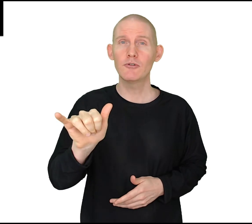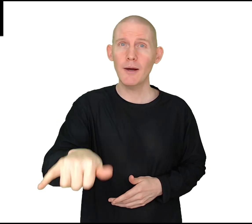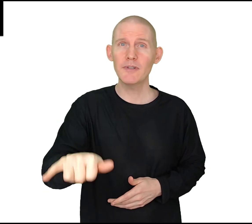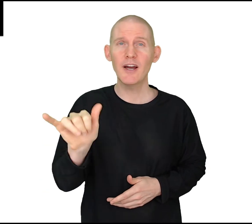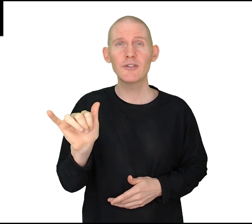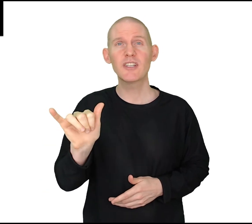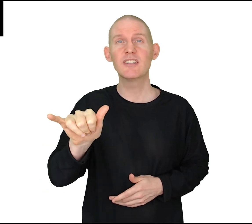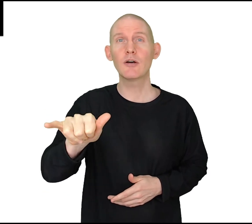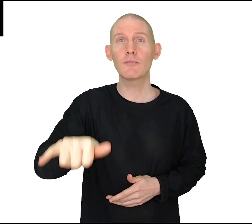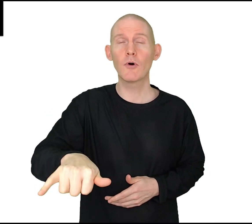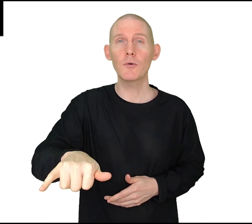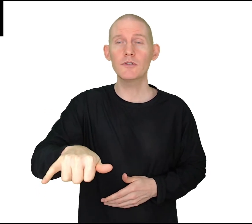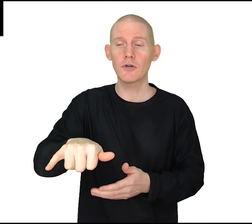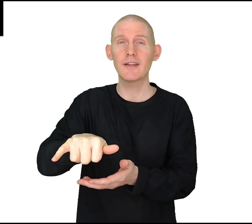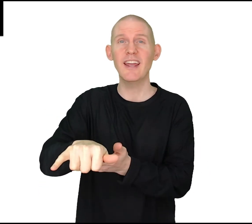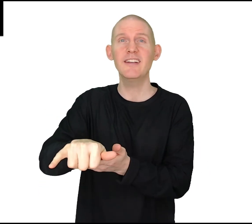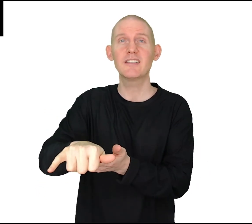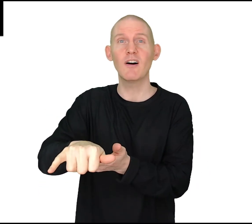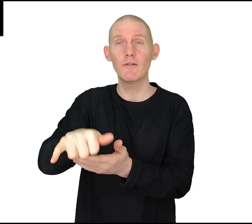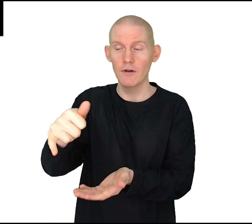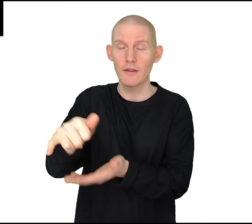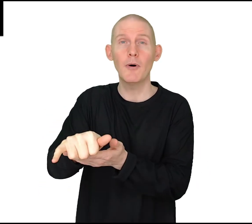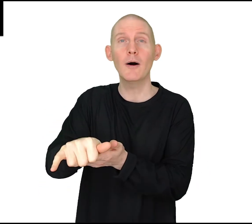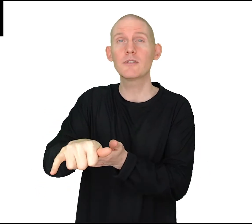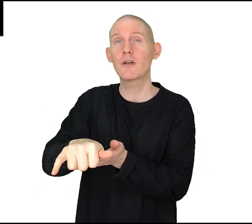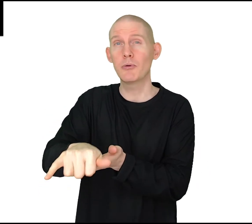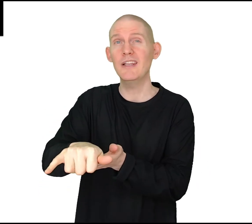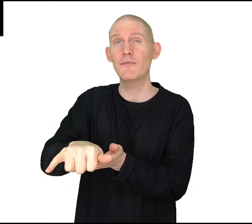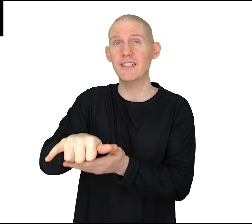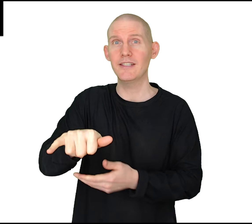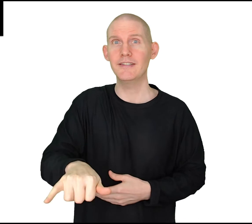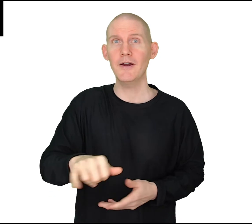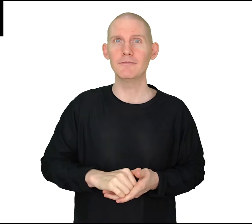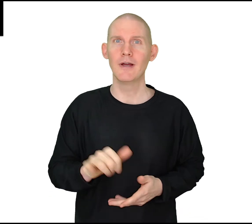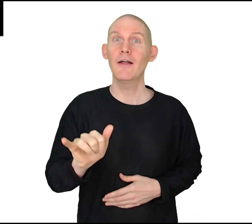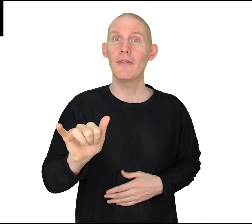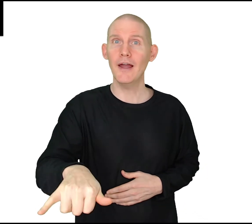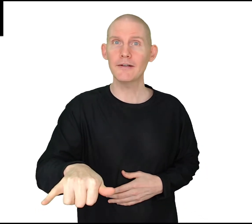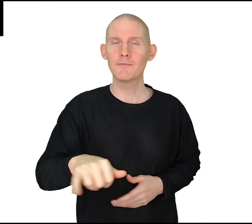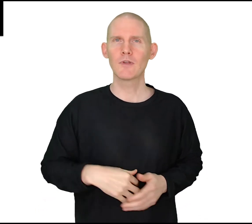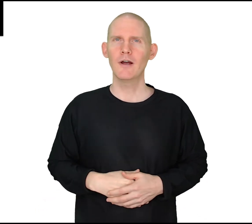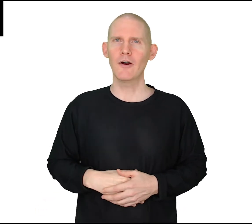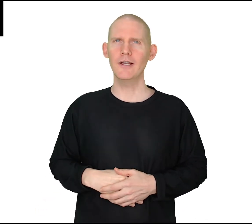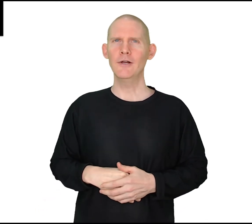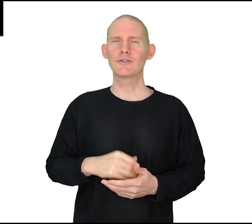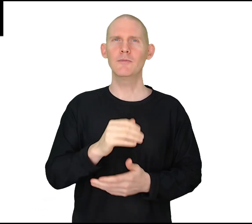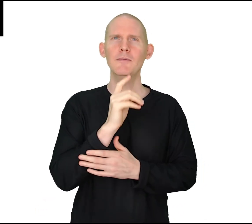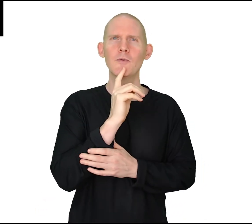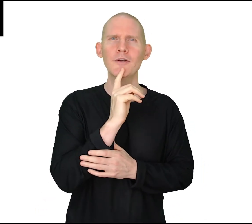it down, it's going to tilt forward, so at the end, the palm is completely facing down. That. All right, so you may be wondering, when we